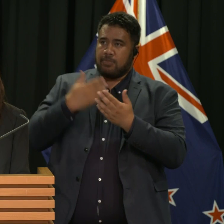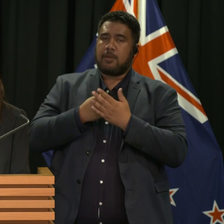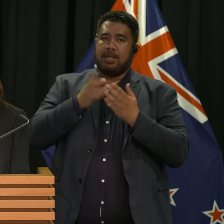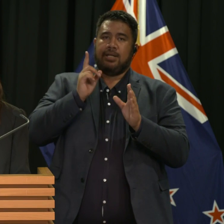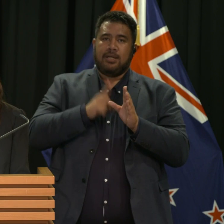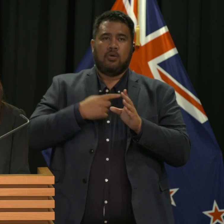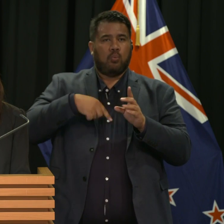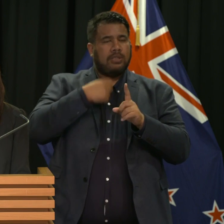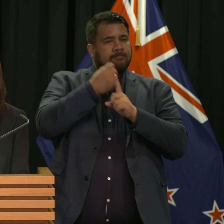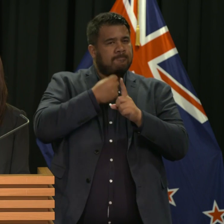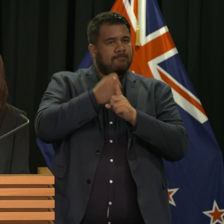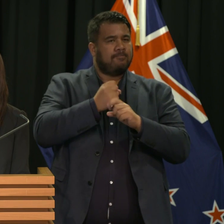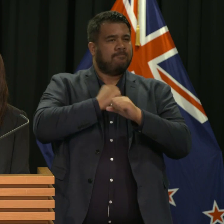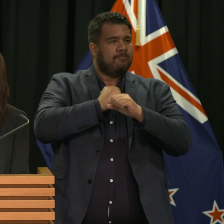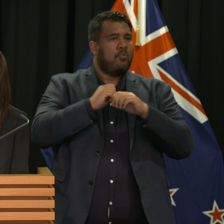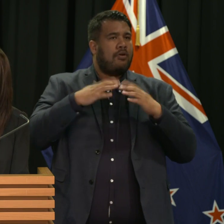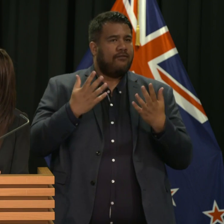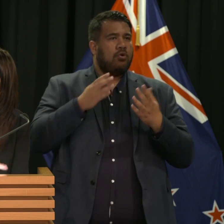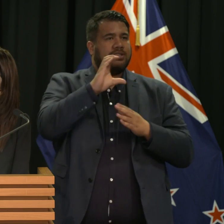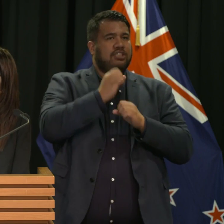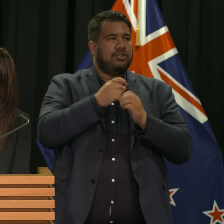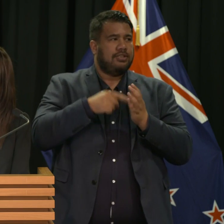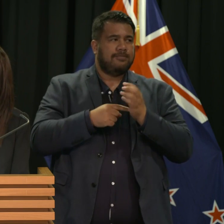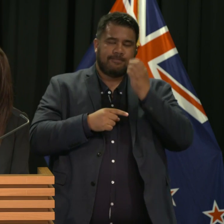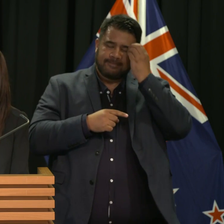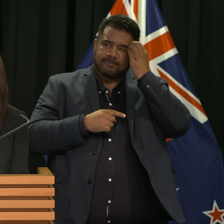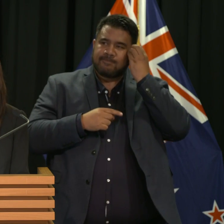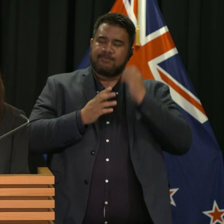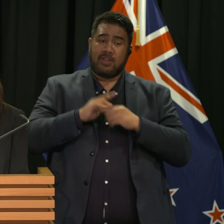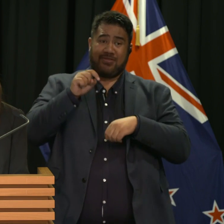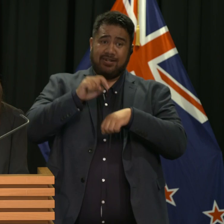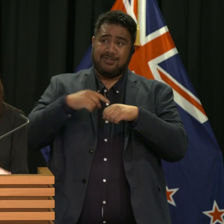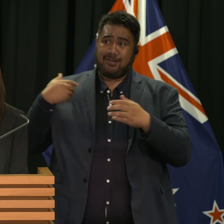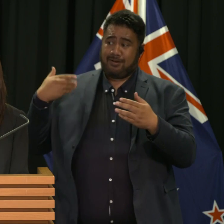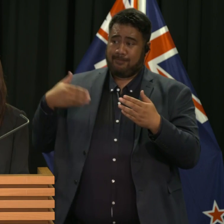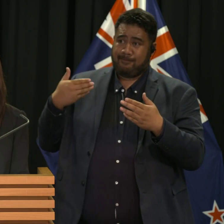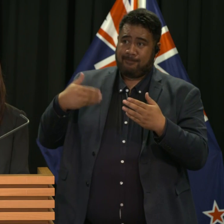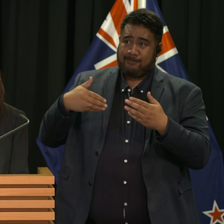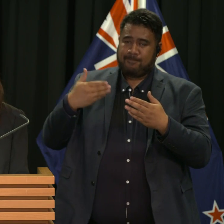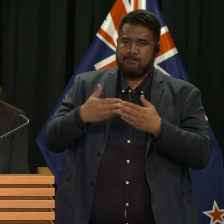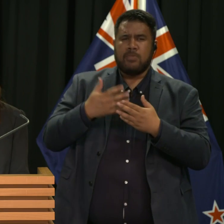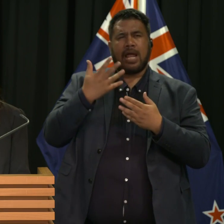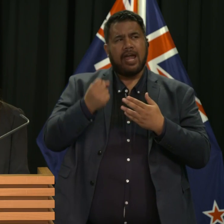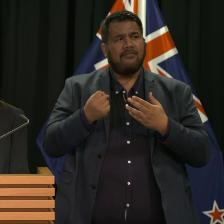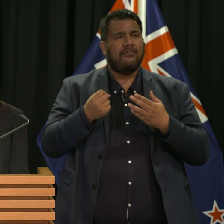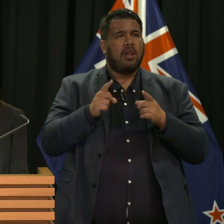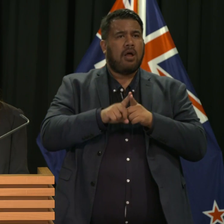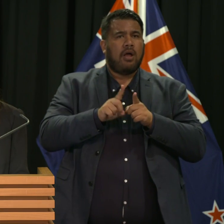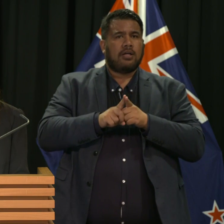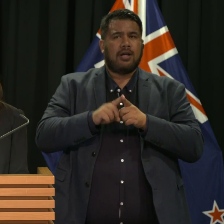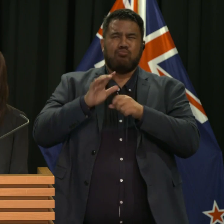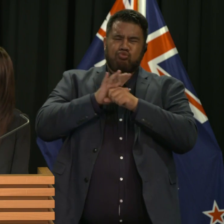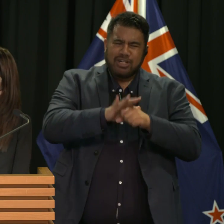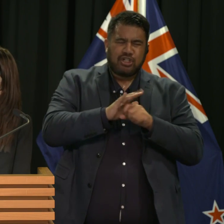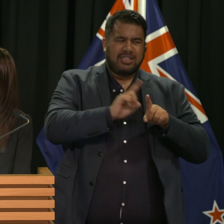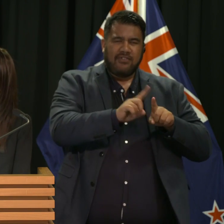number of years. And where, of course, over that course of time, there's been varying degrees, huge pressure in our housing market.